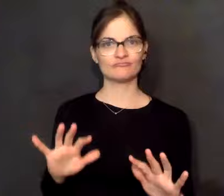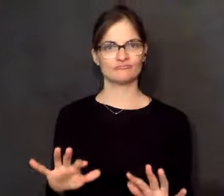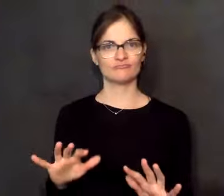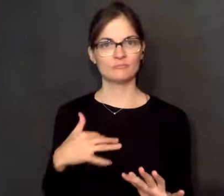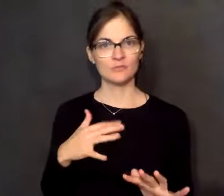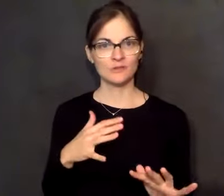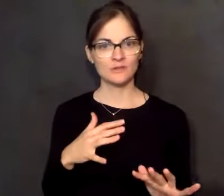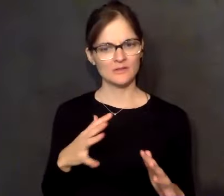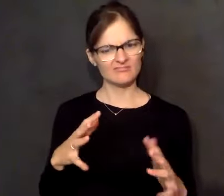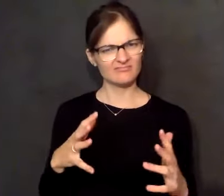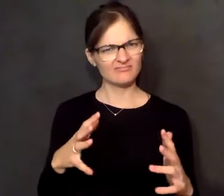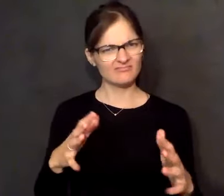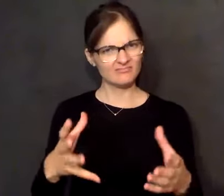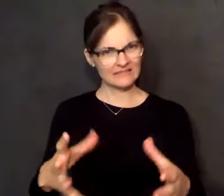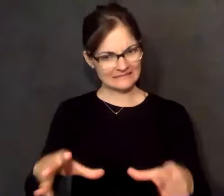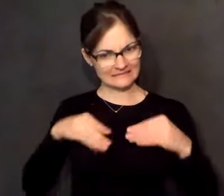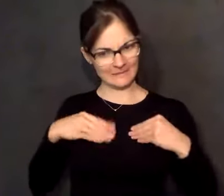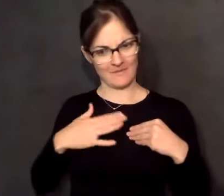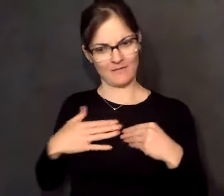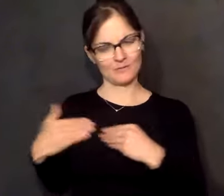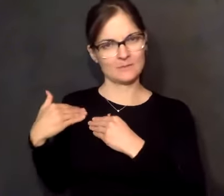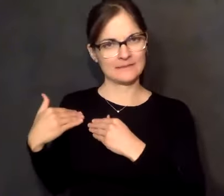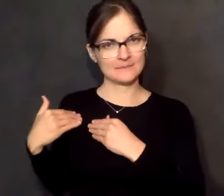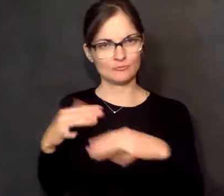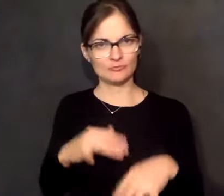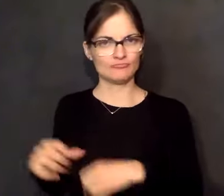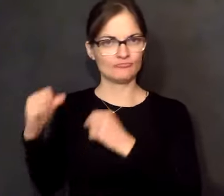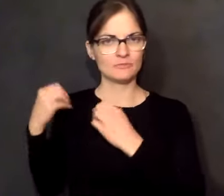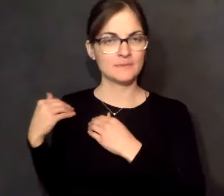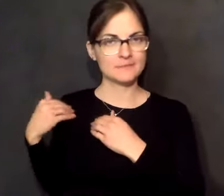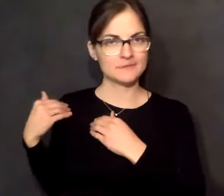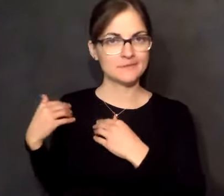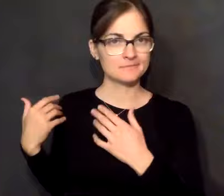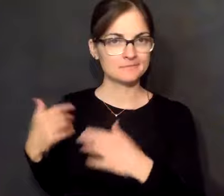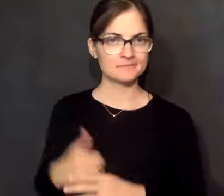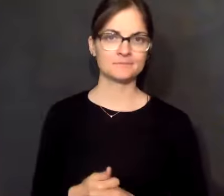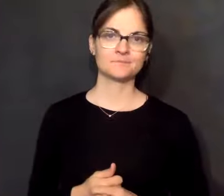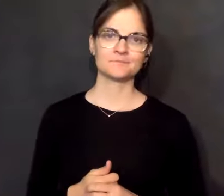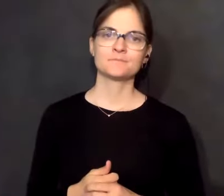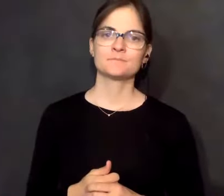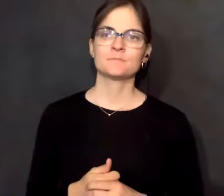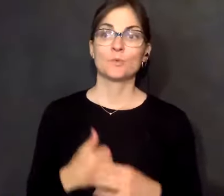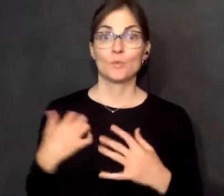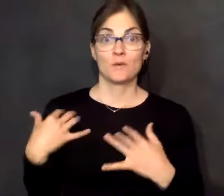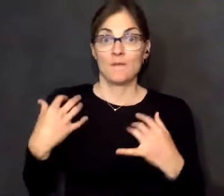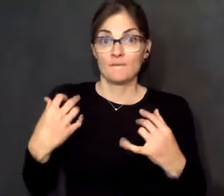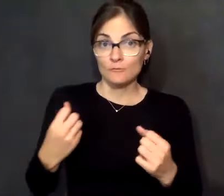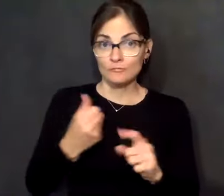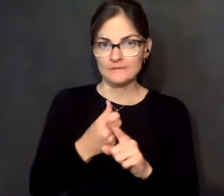and today I'm taking responsibility back for my life. And I know that recovery is an